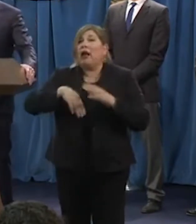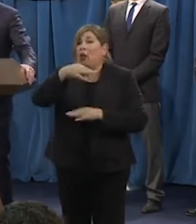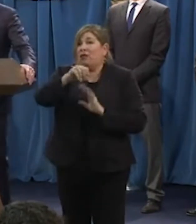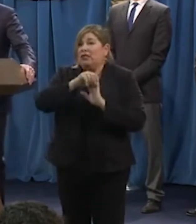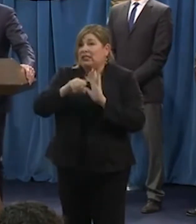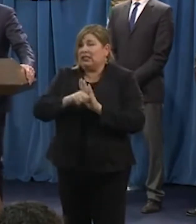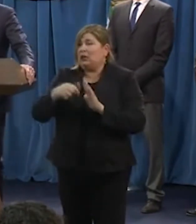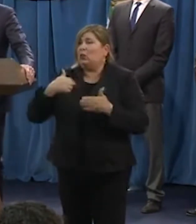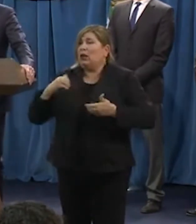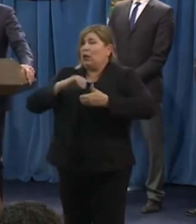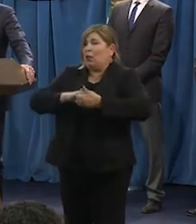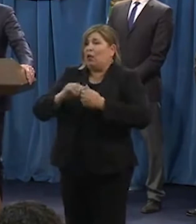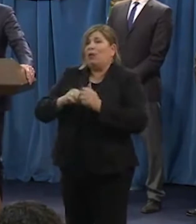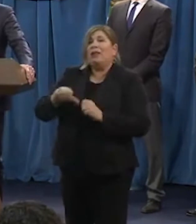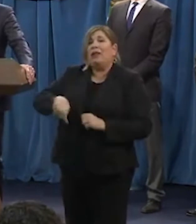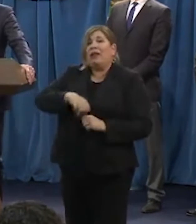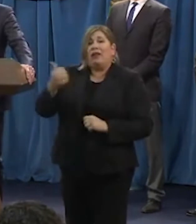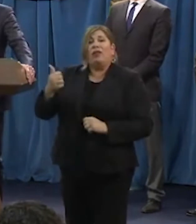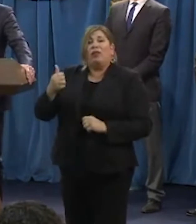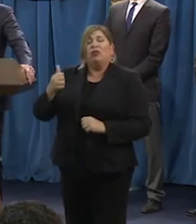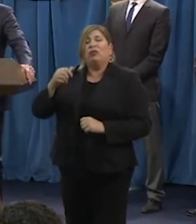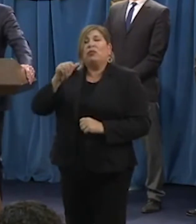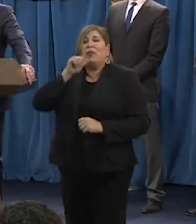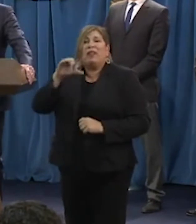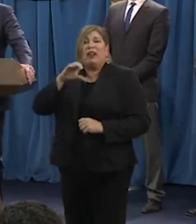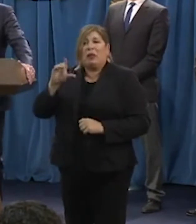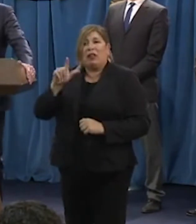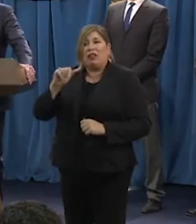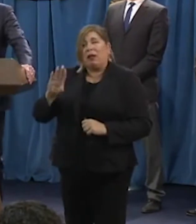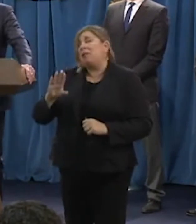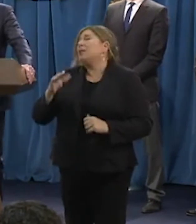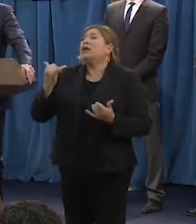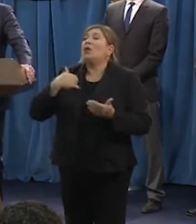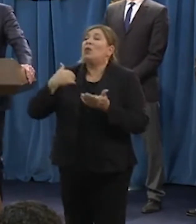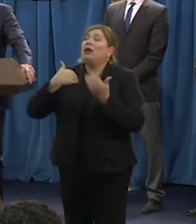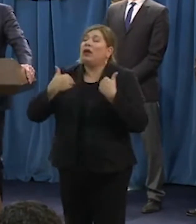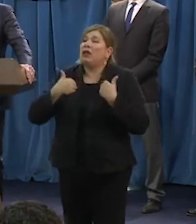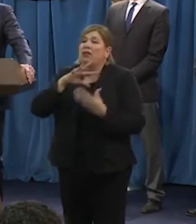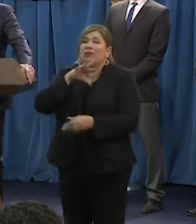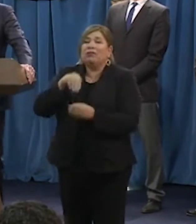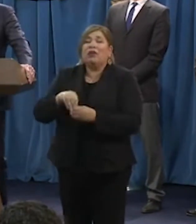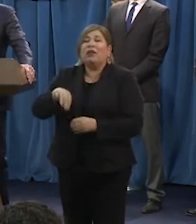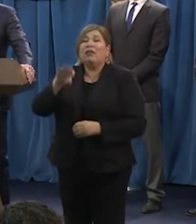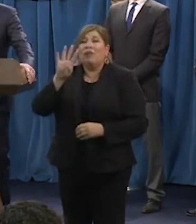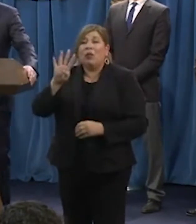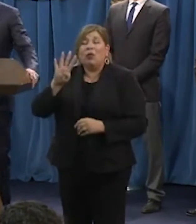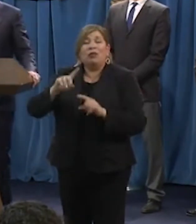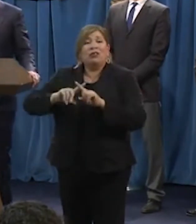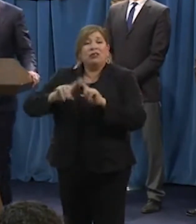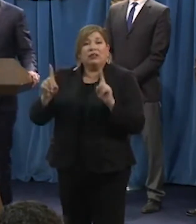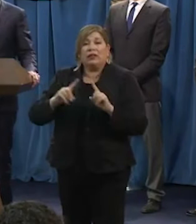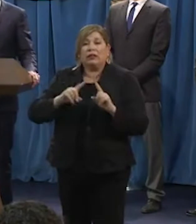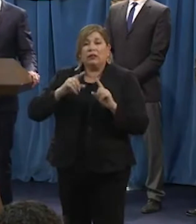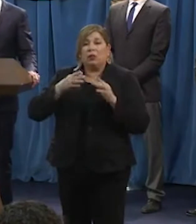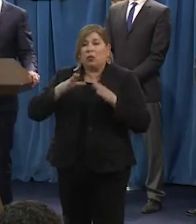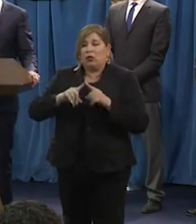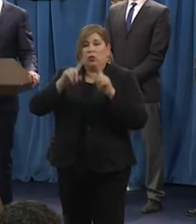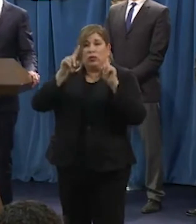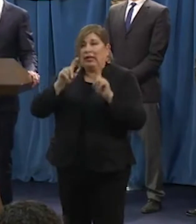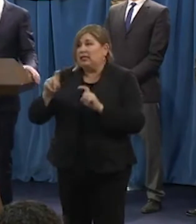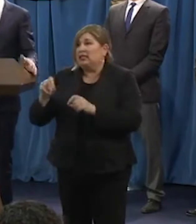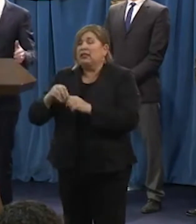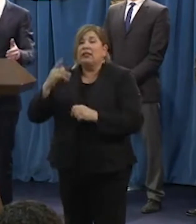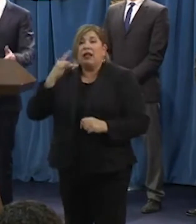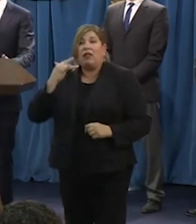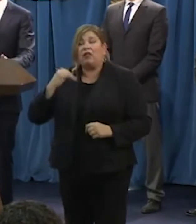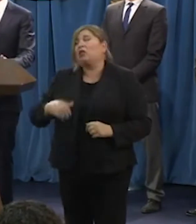the other commercial lab. And we now have four other points of testing in the state of